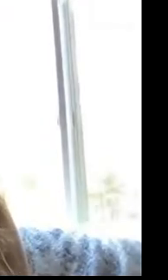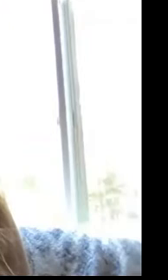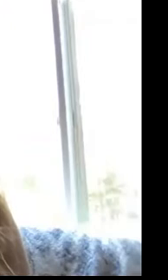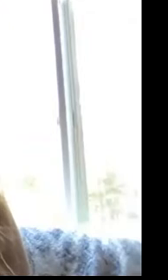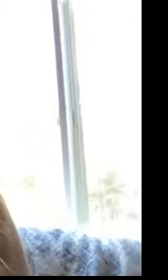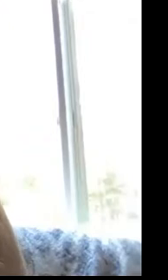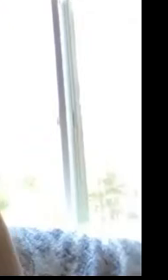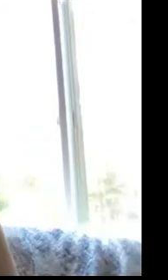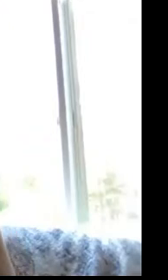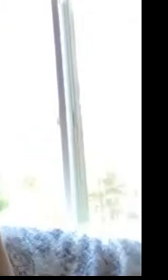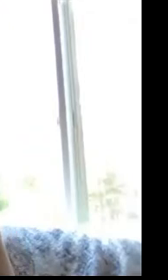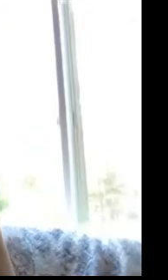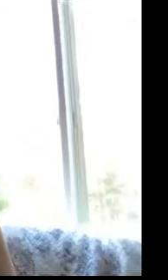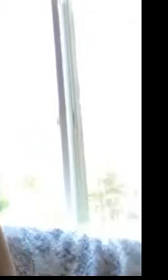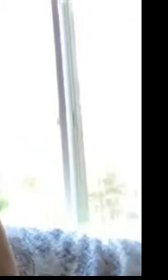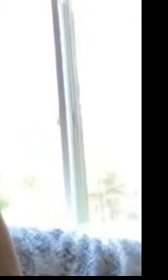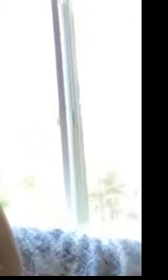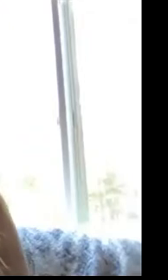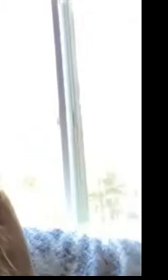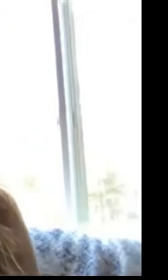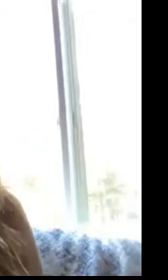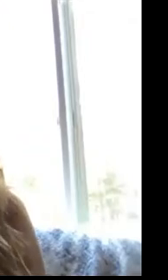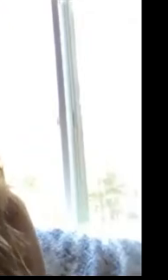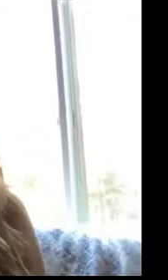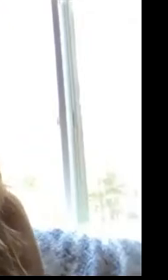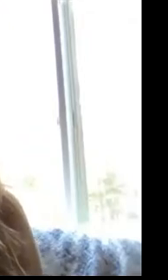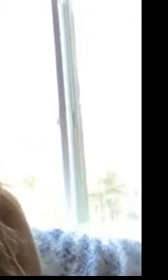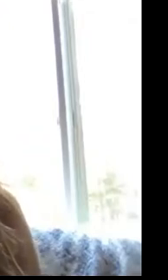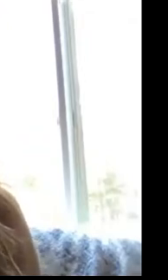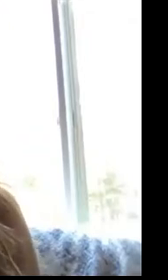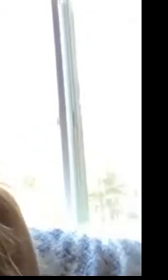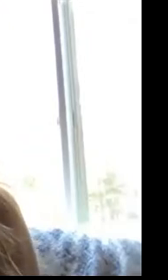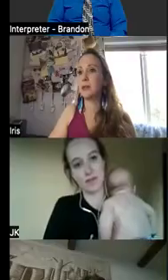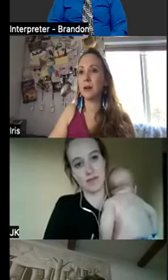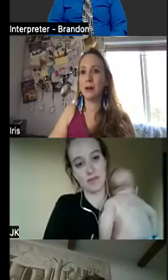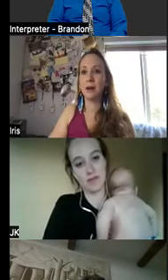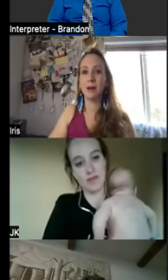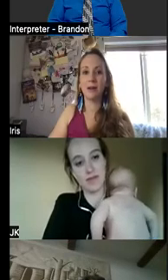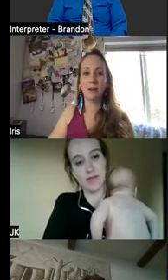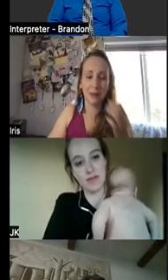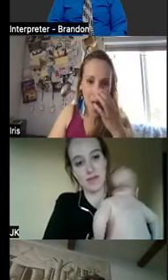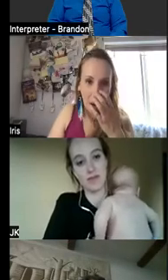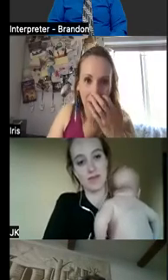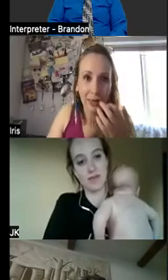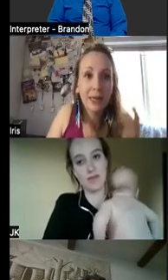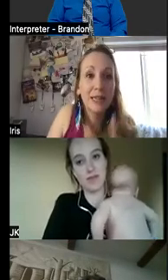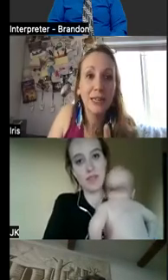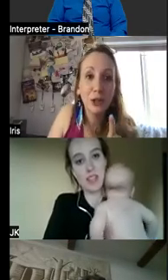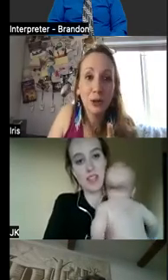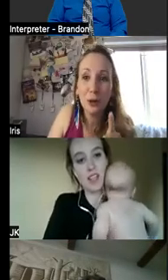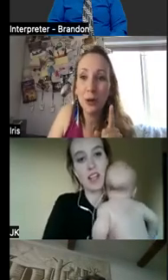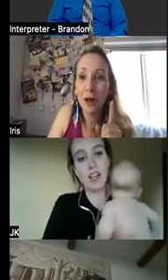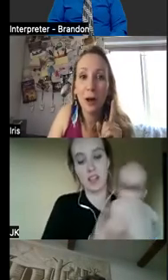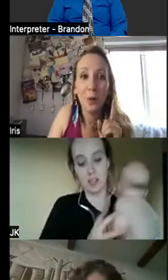picture and we'll screen share. Ta-da, ta-da.